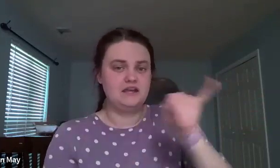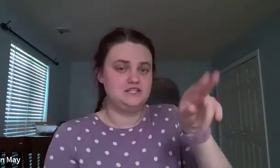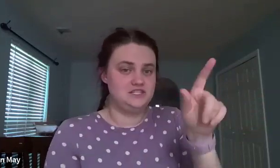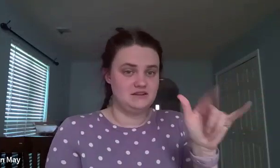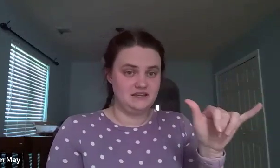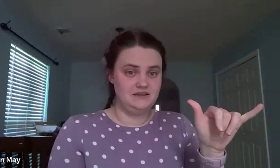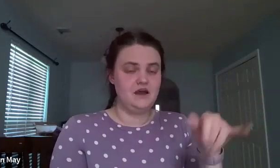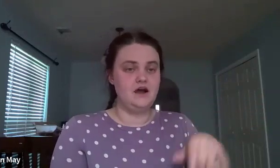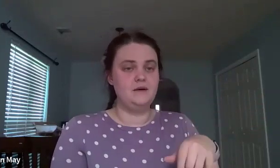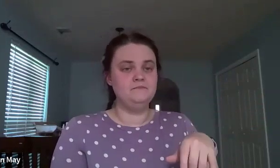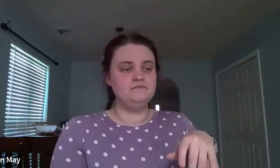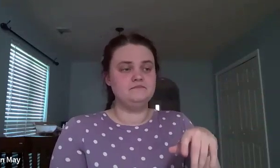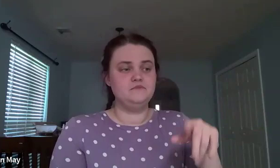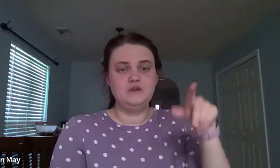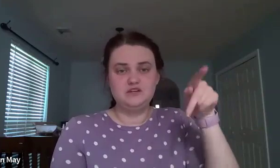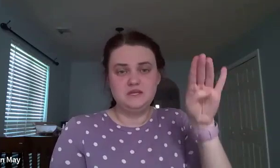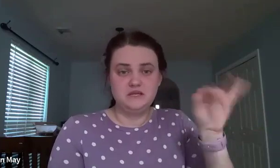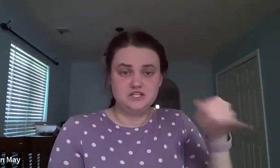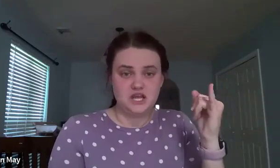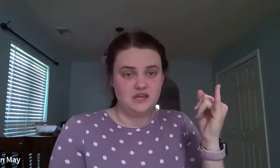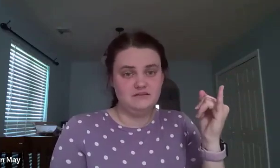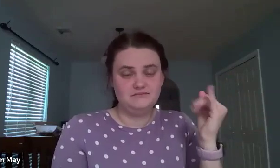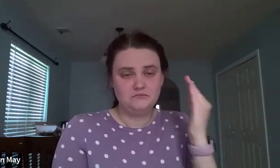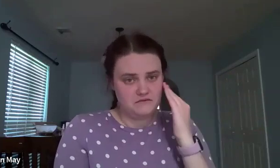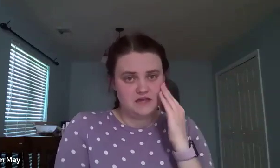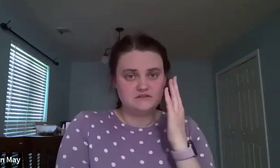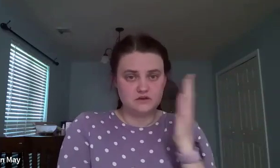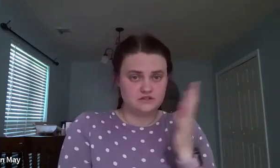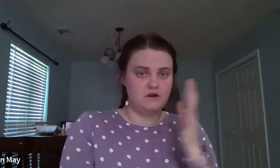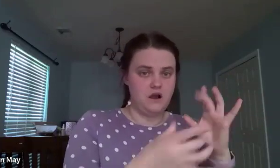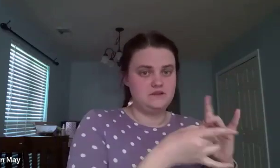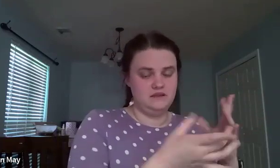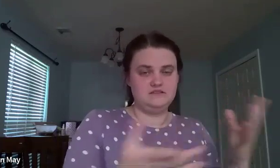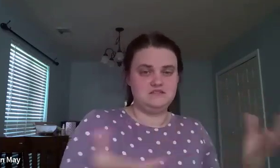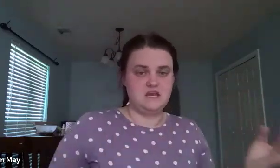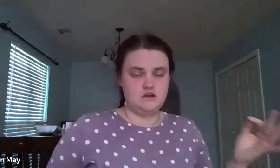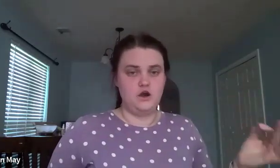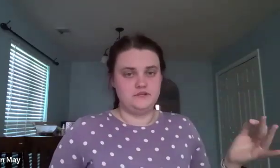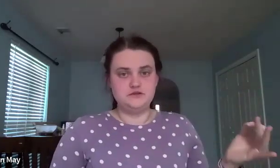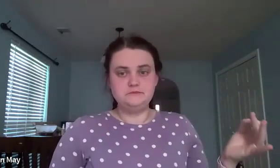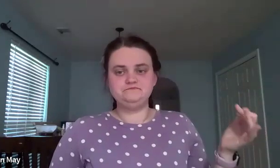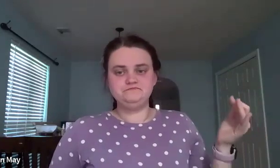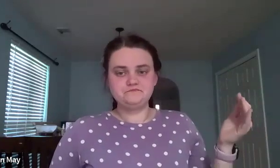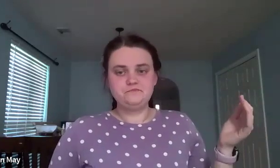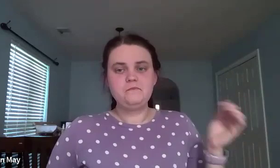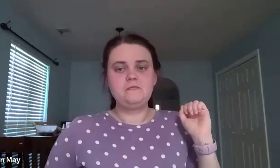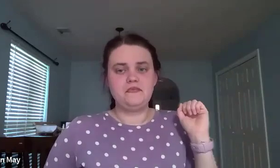and jelly. You can do PB and J if that's also a comment, like, because that's kind of common too.